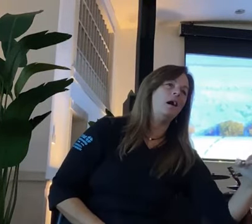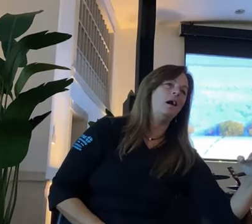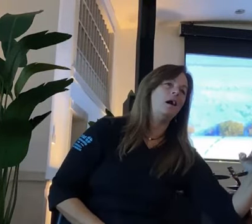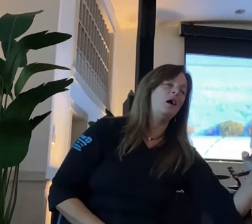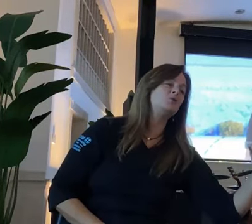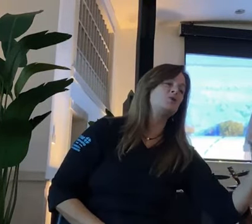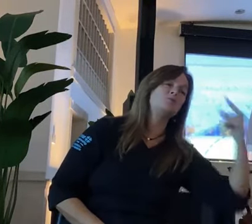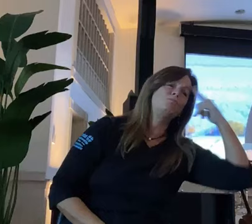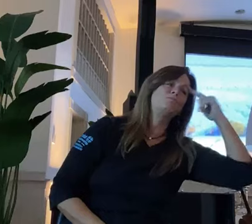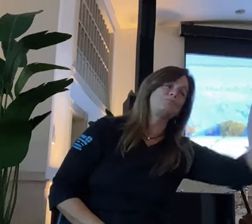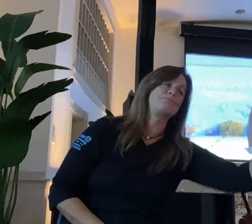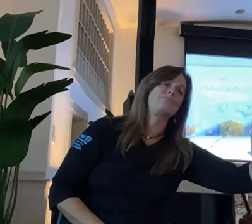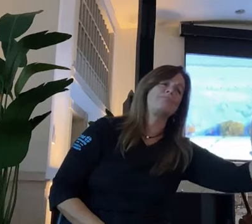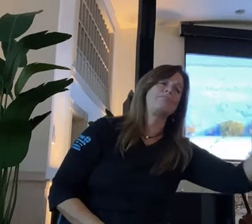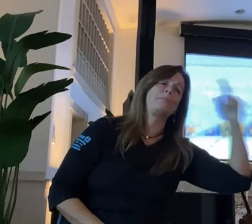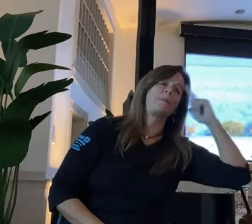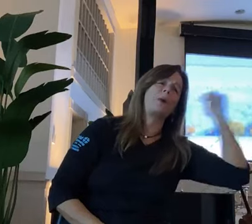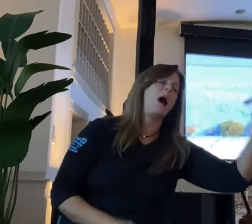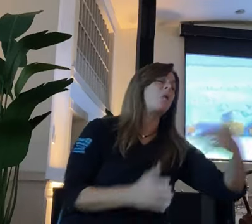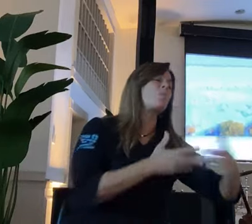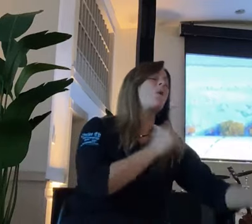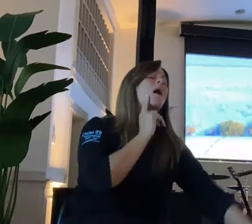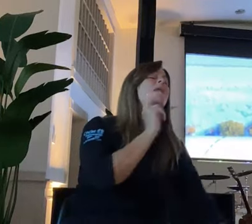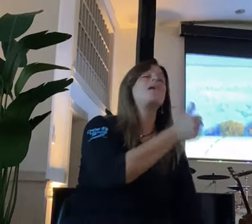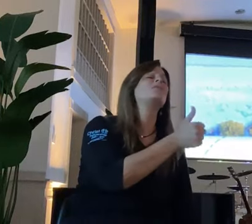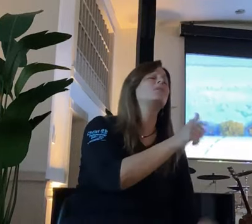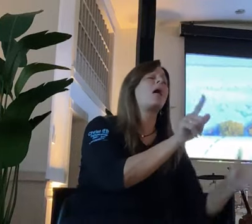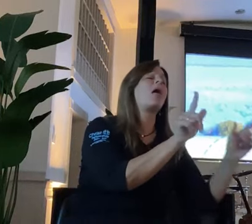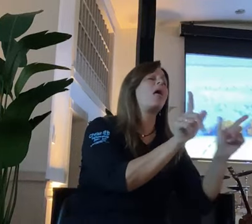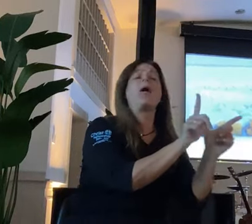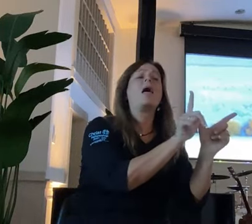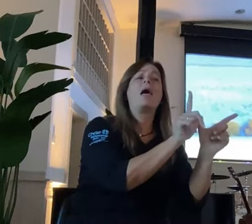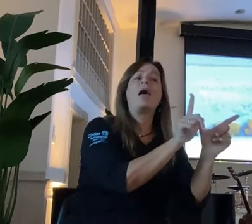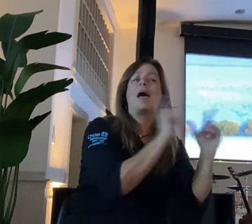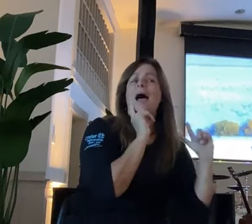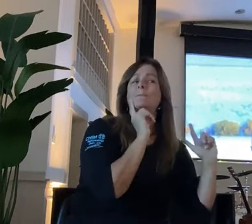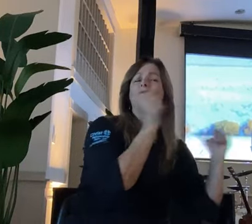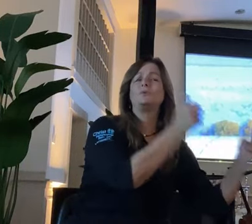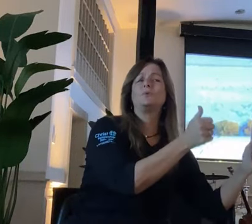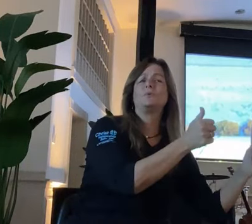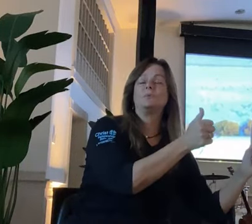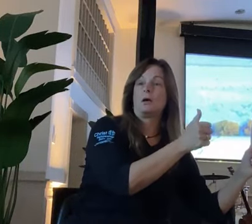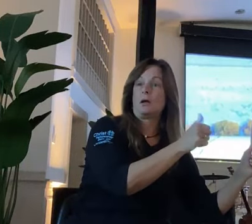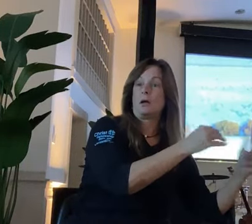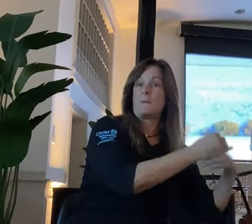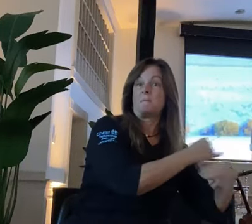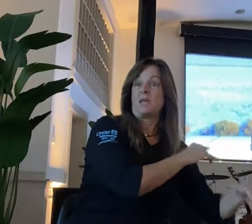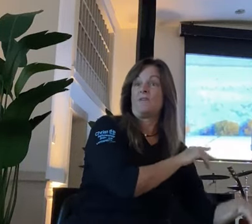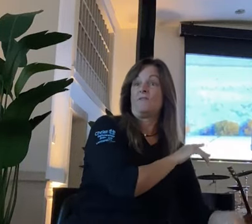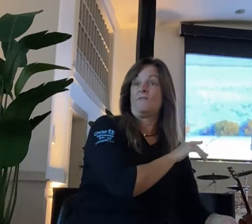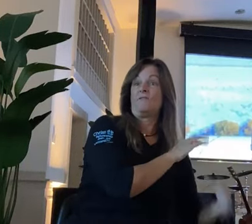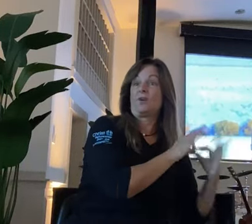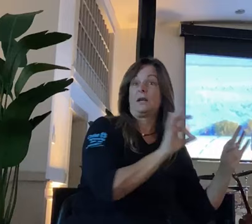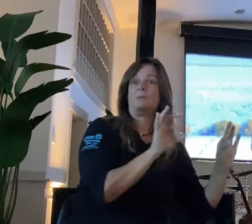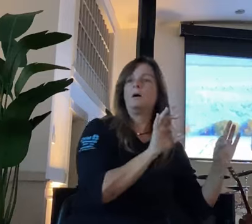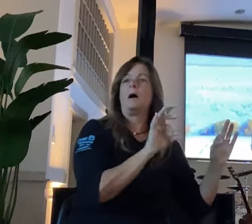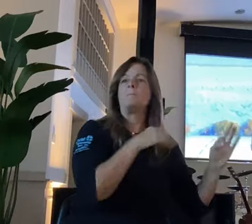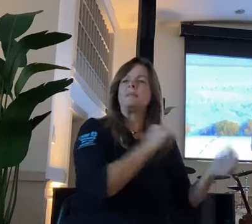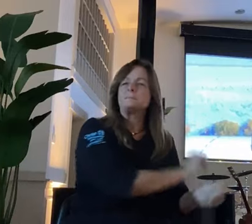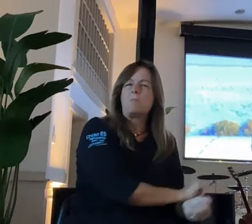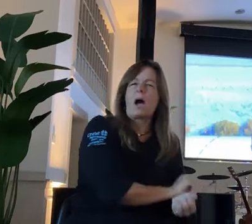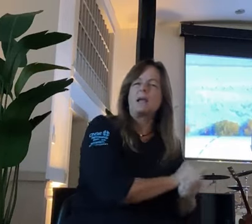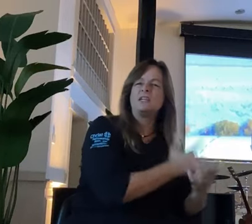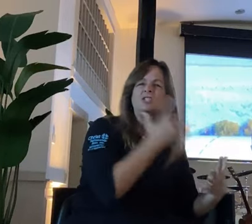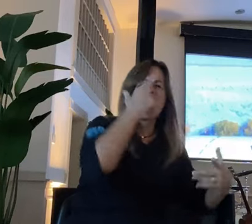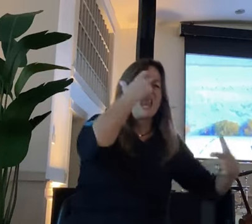want with whoever you want, however you want. It's you, right? That doesn't lead to freedom, honey. That leads to bondage.